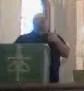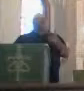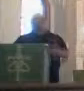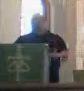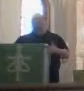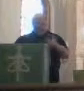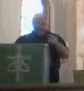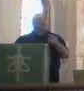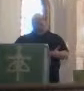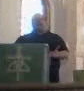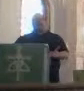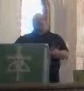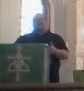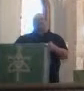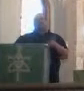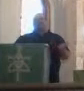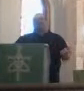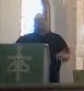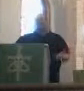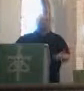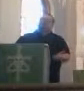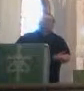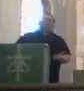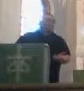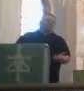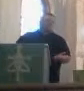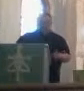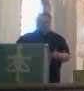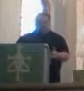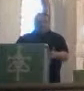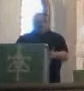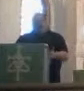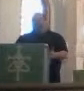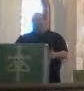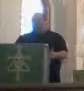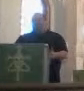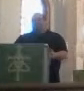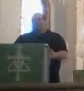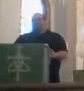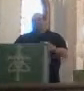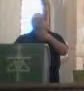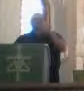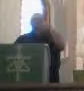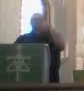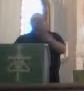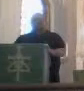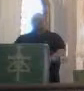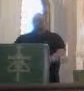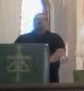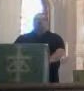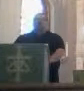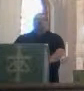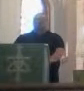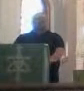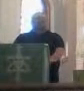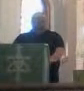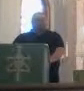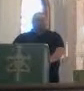our feelings to God. There isn't anything that He hasn't heard or doesn't already know. We can go to Him, be very real and honest with